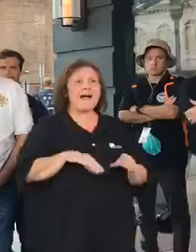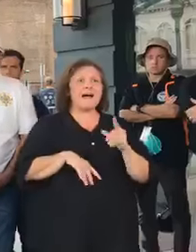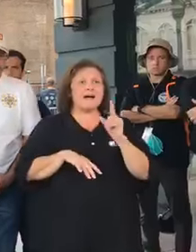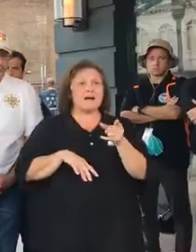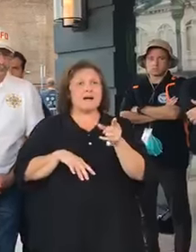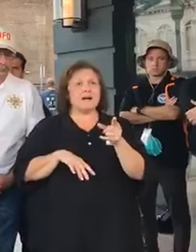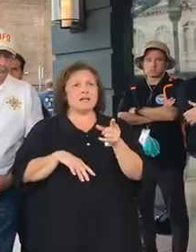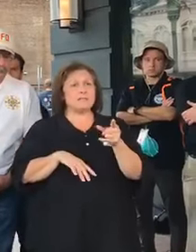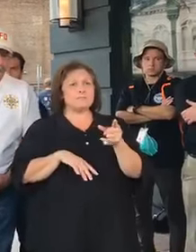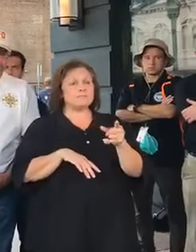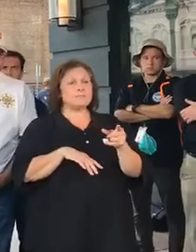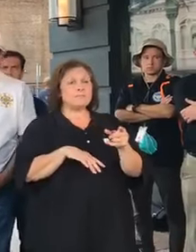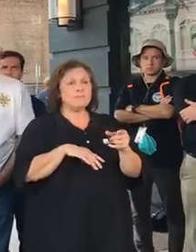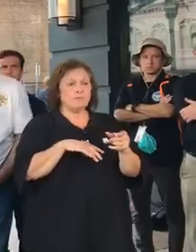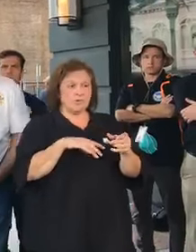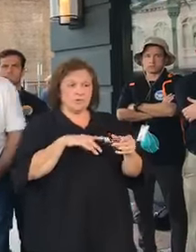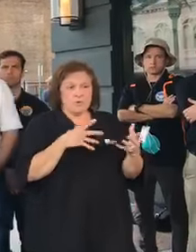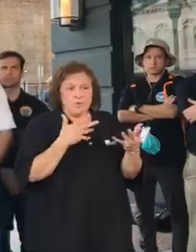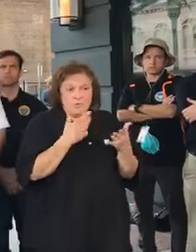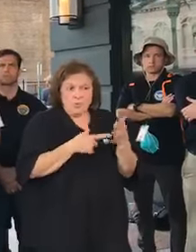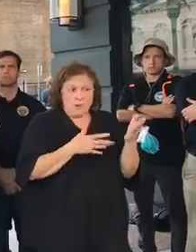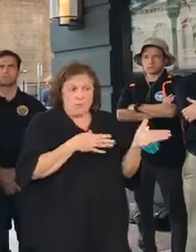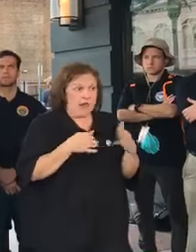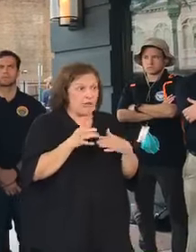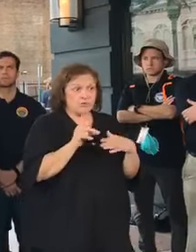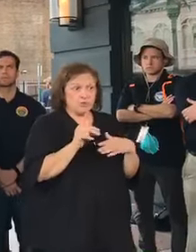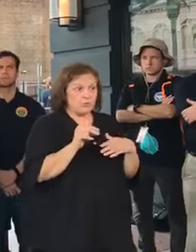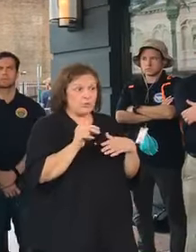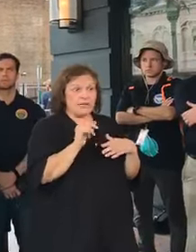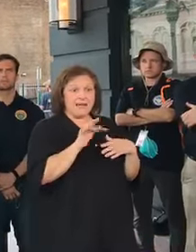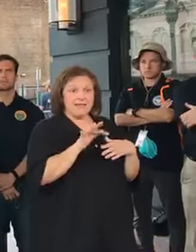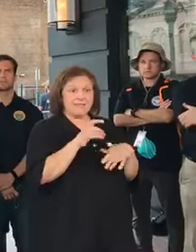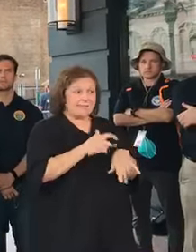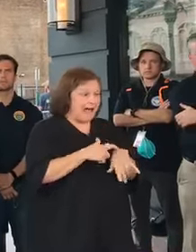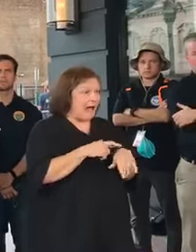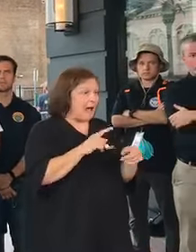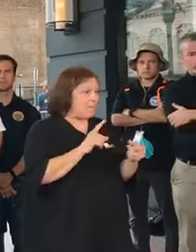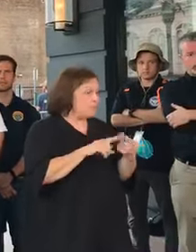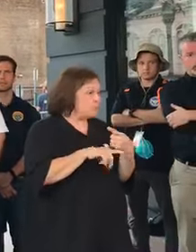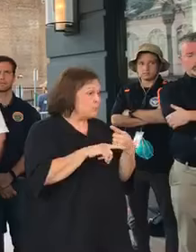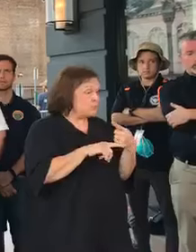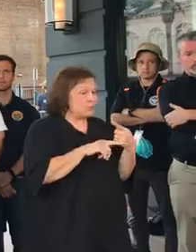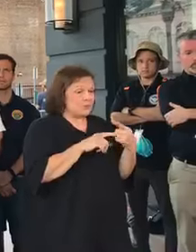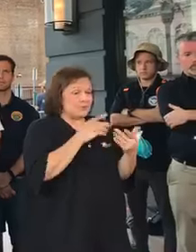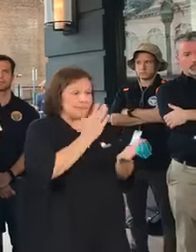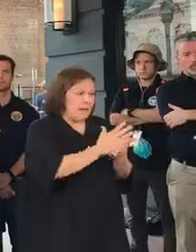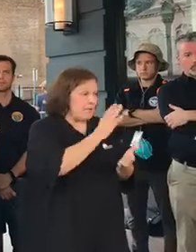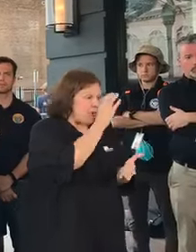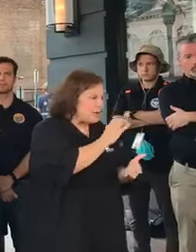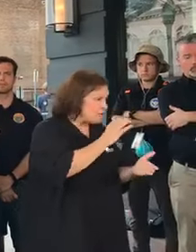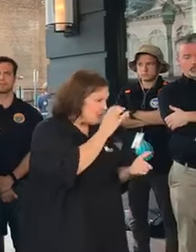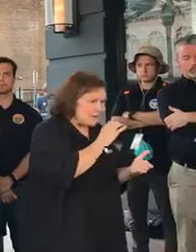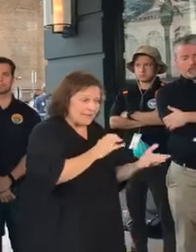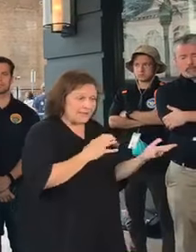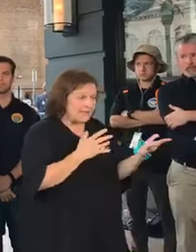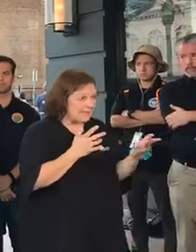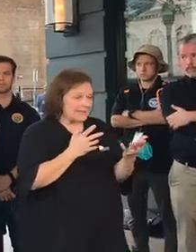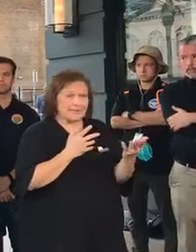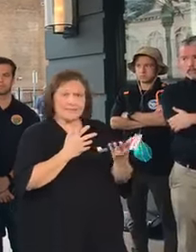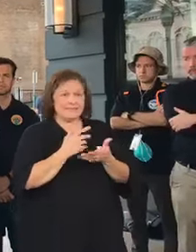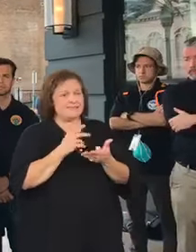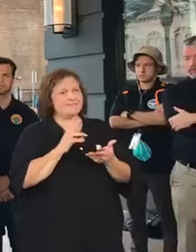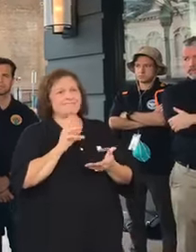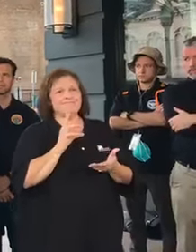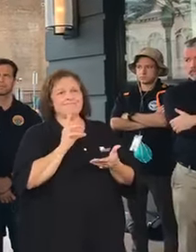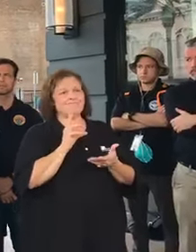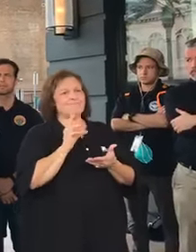we will move from rescue and search operations? Obviously. Yeah. Do we have an indication or an idea of when? No, but I can just say